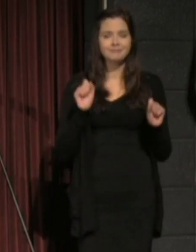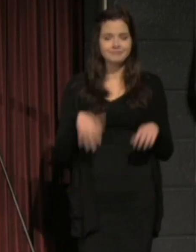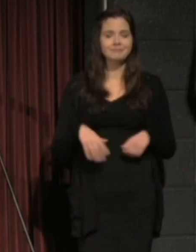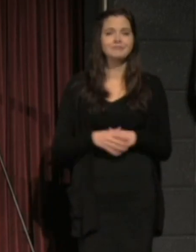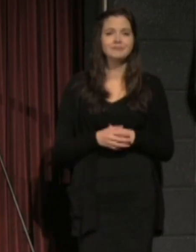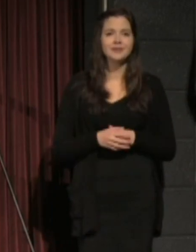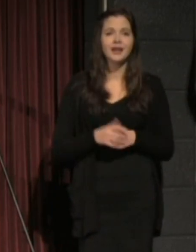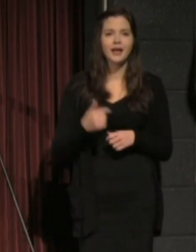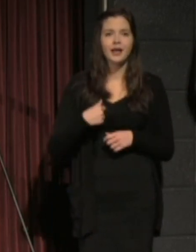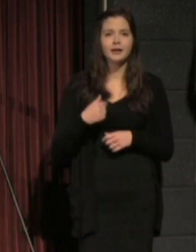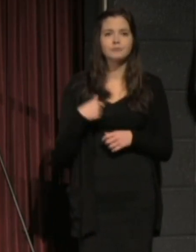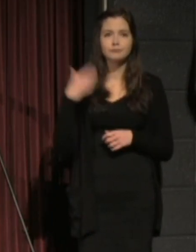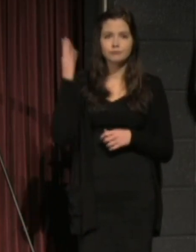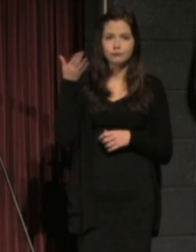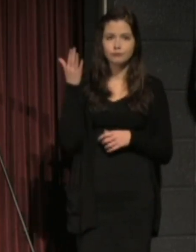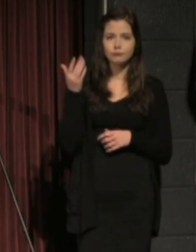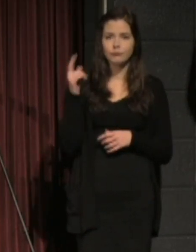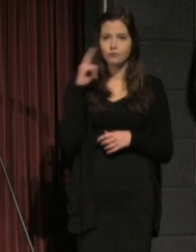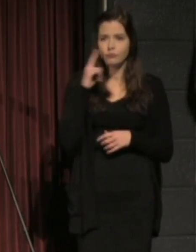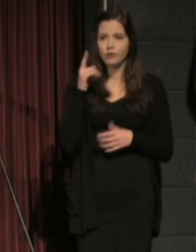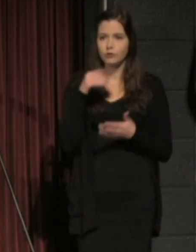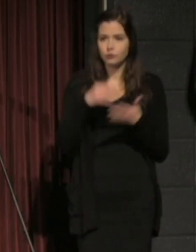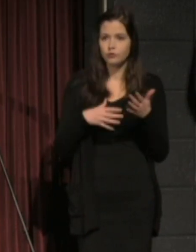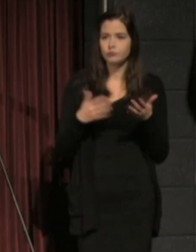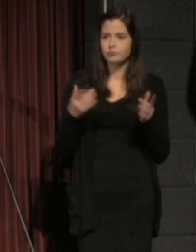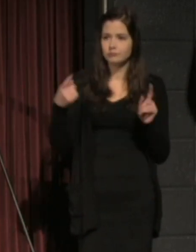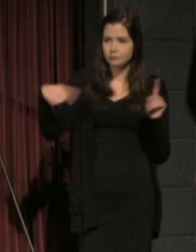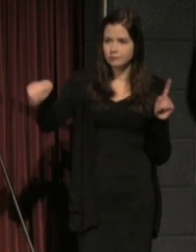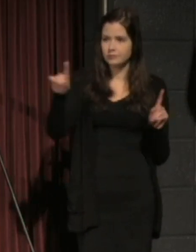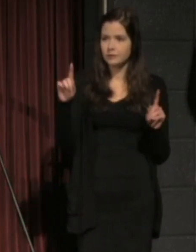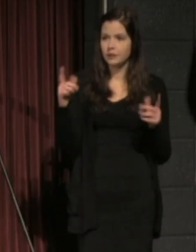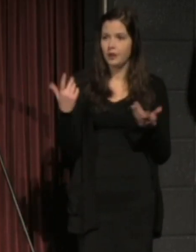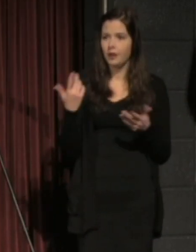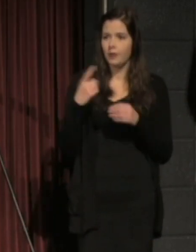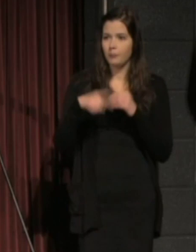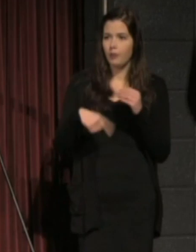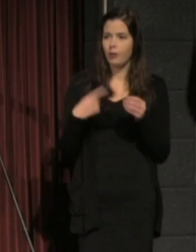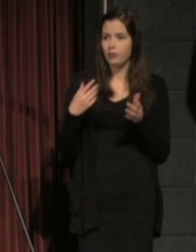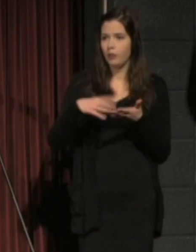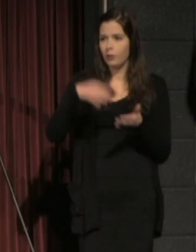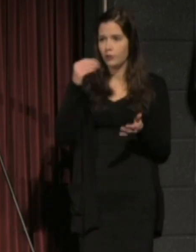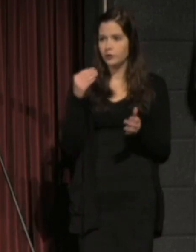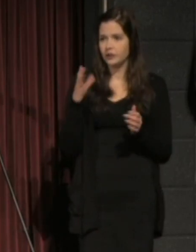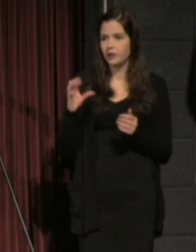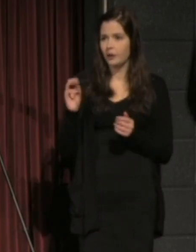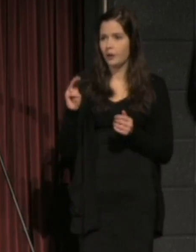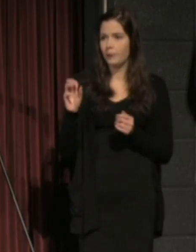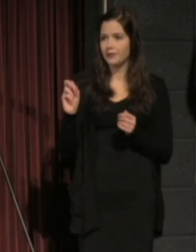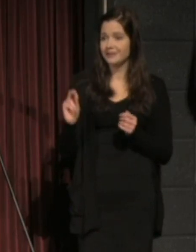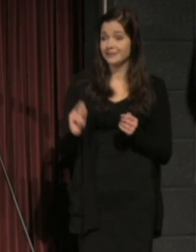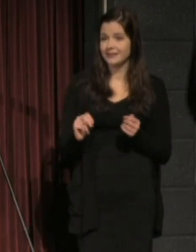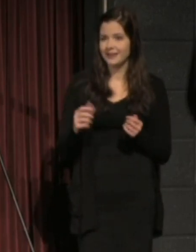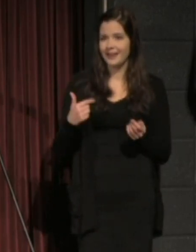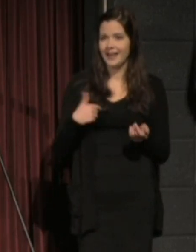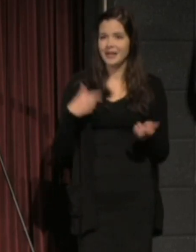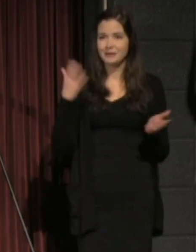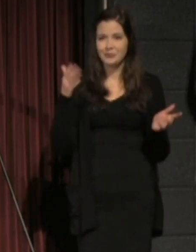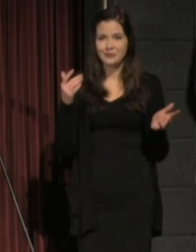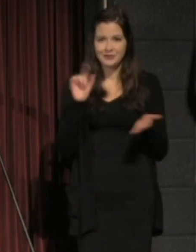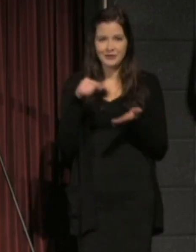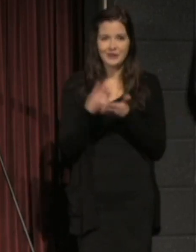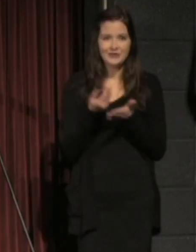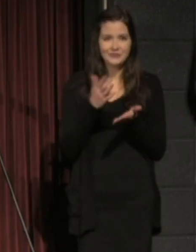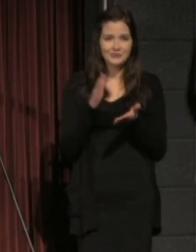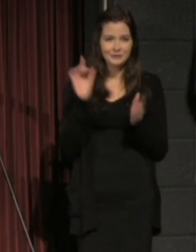on behalf of the student body at the ribbon cutting ceremony for the new Learning Commons. And now I can say I've spoken at a college